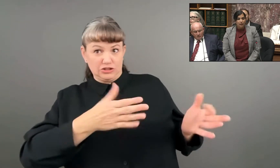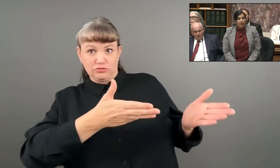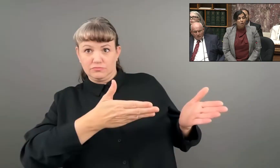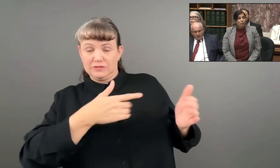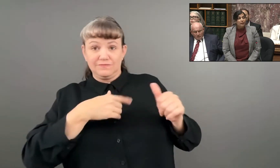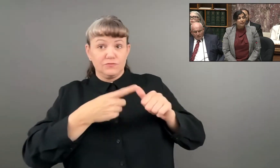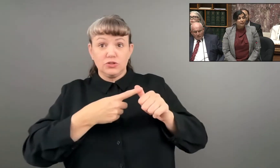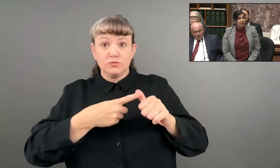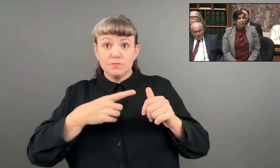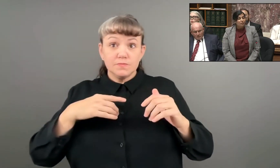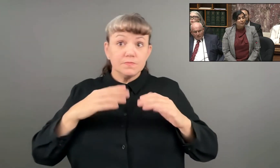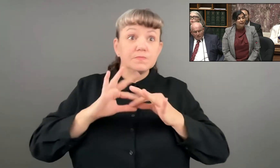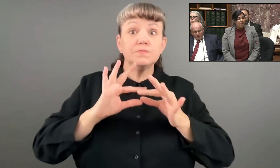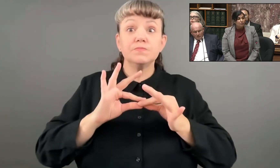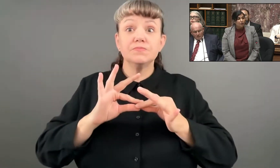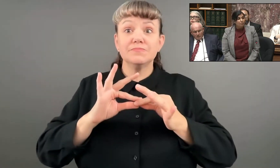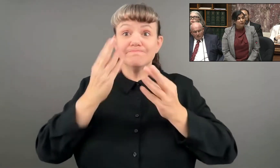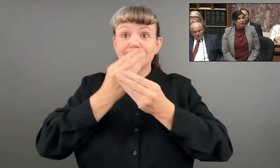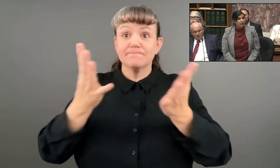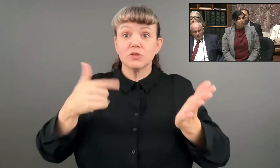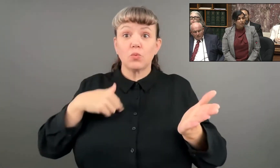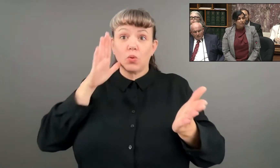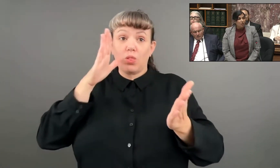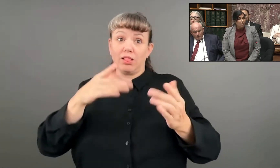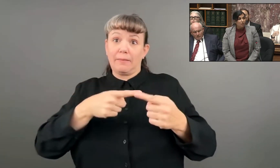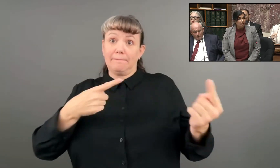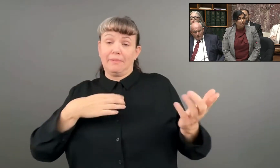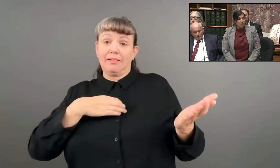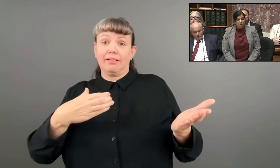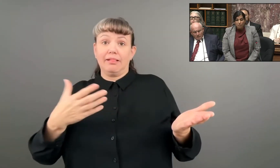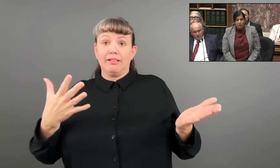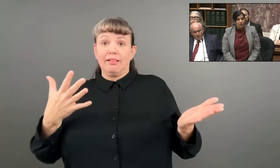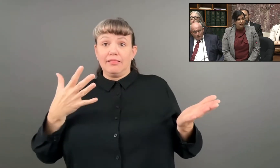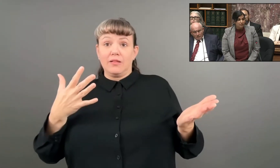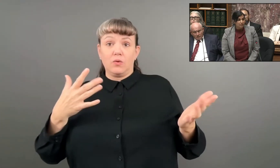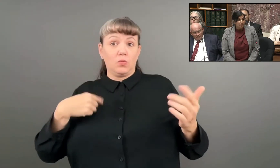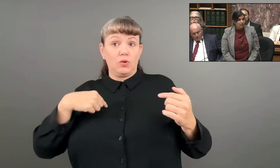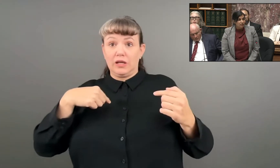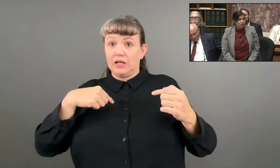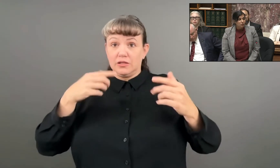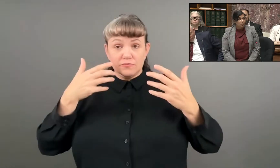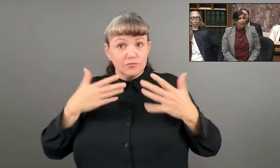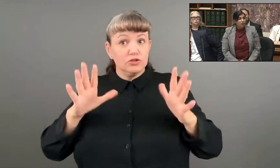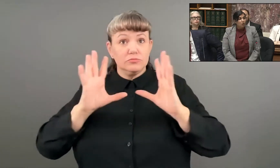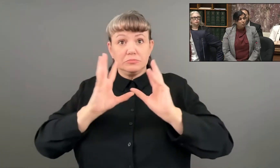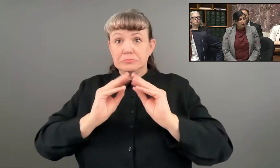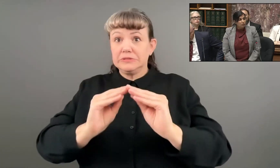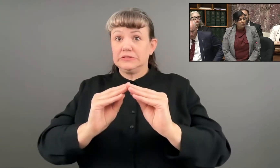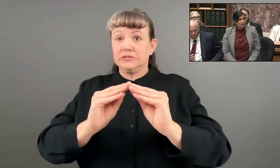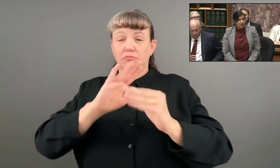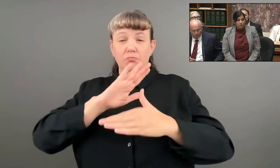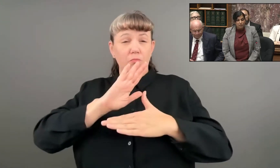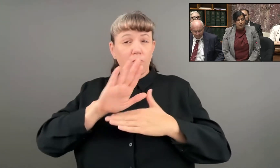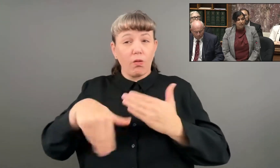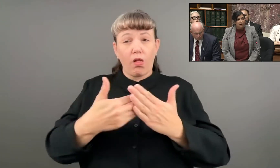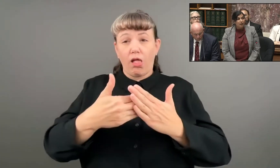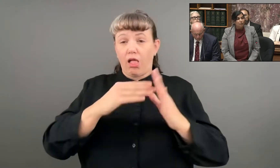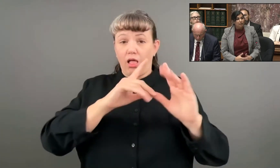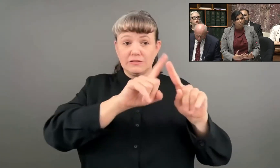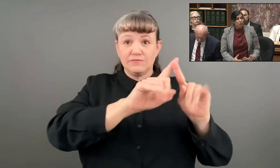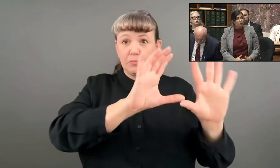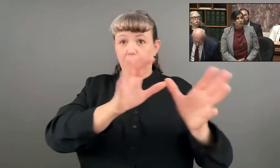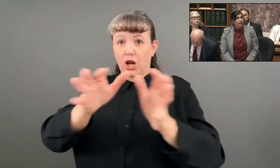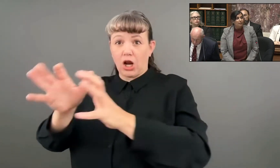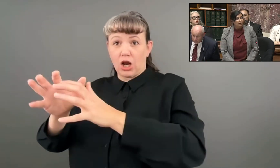it. We've been out there meeting with all parties to get a coalition to understand how